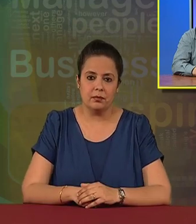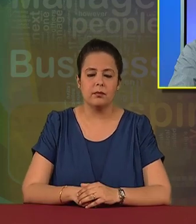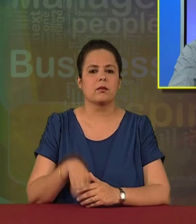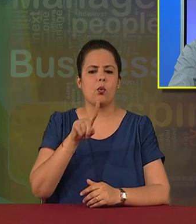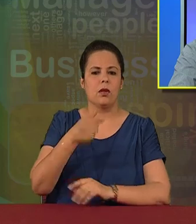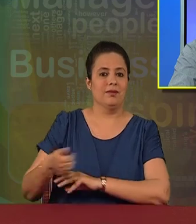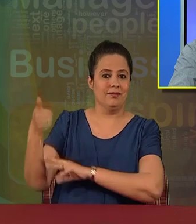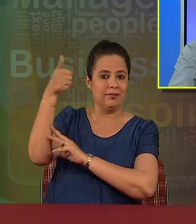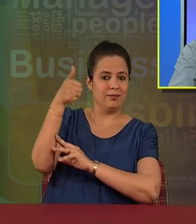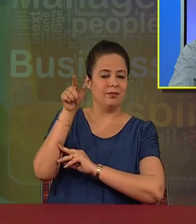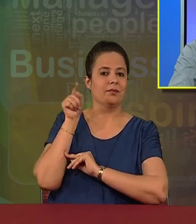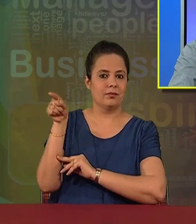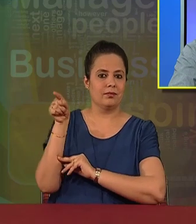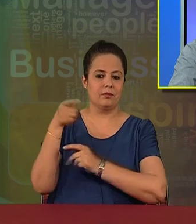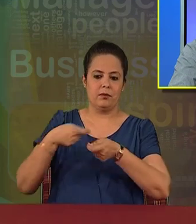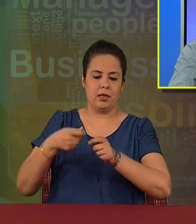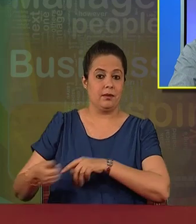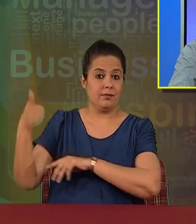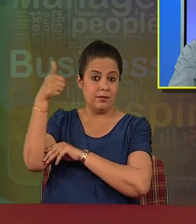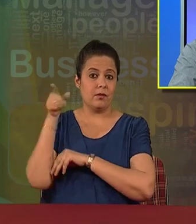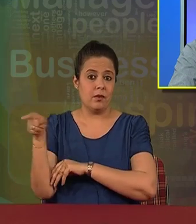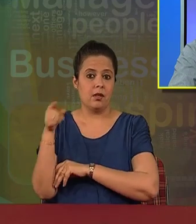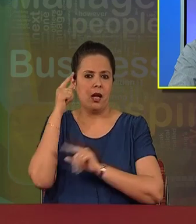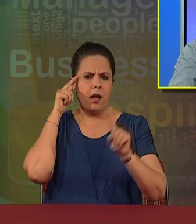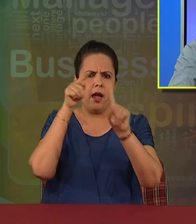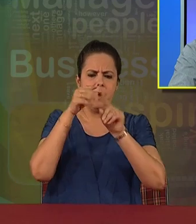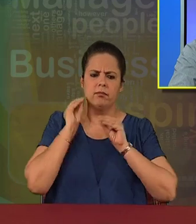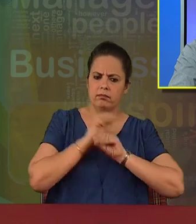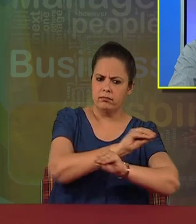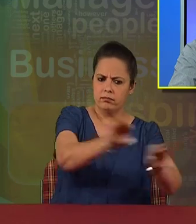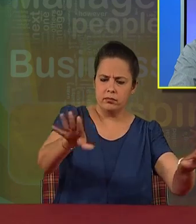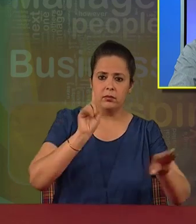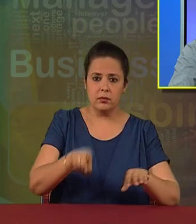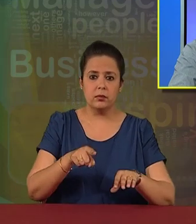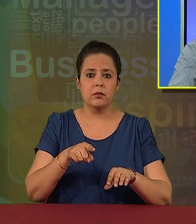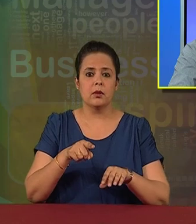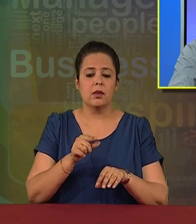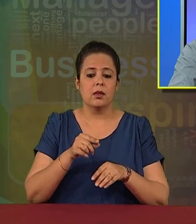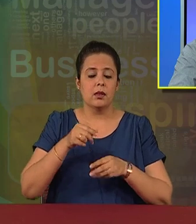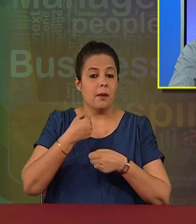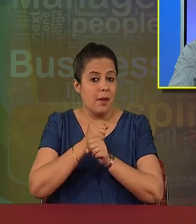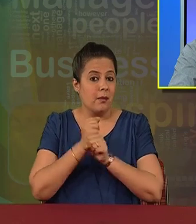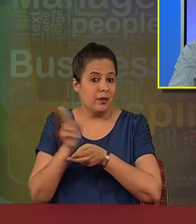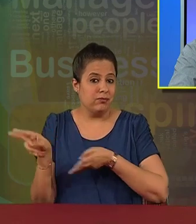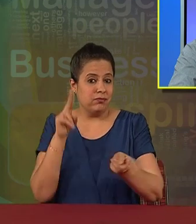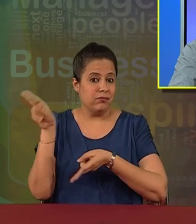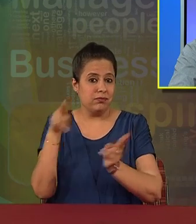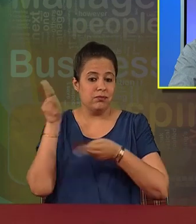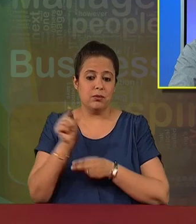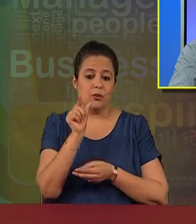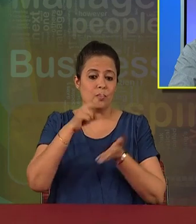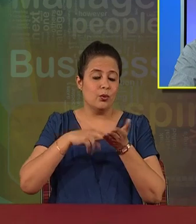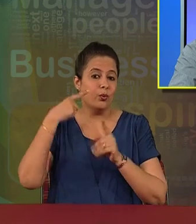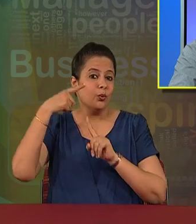The head of a business organization has given a target of increasing the production from 5 lakh units to 6 lakh units to